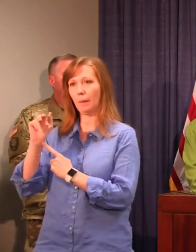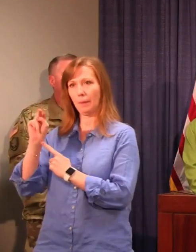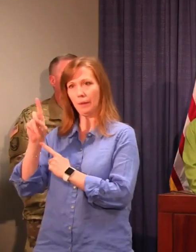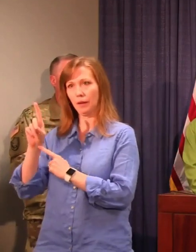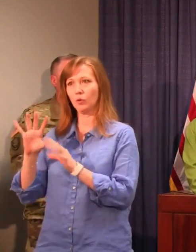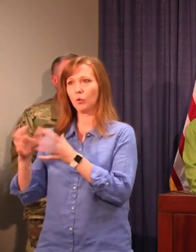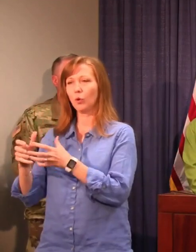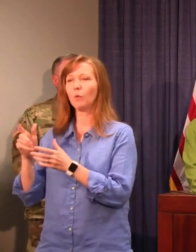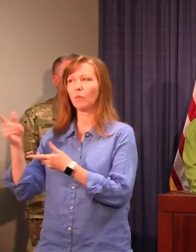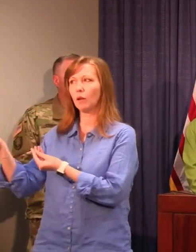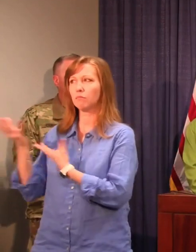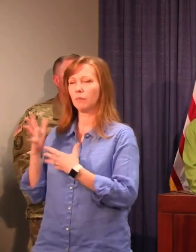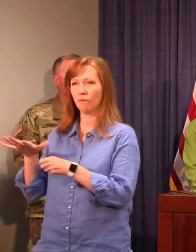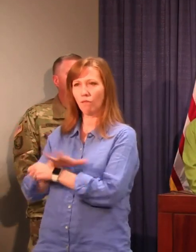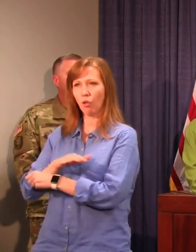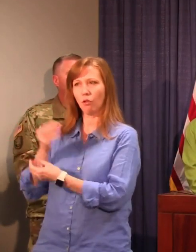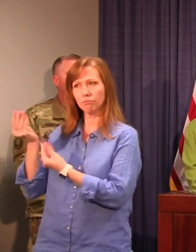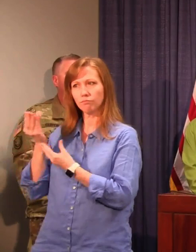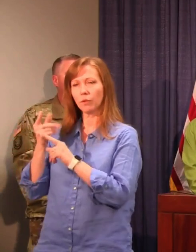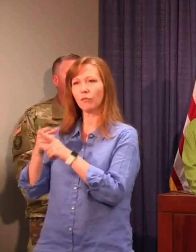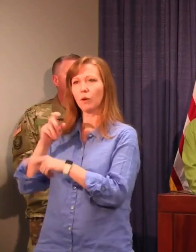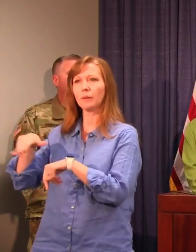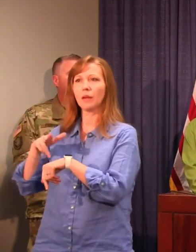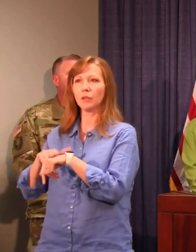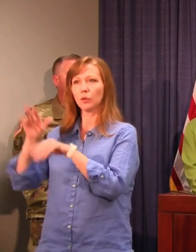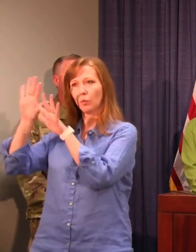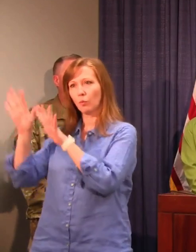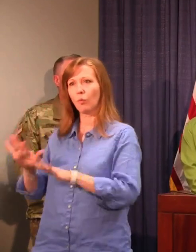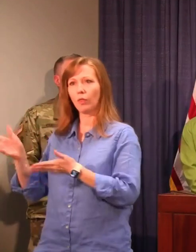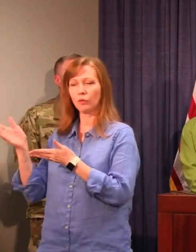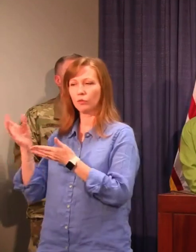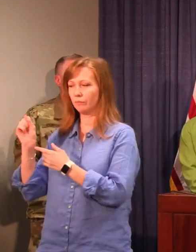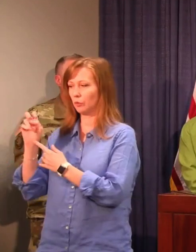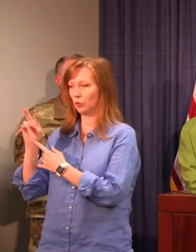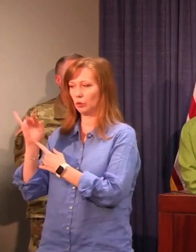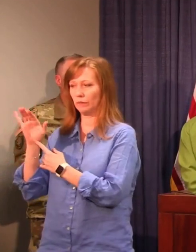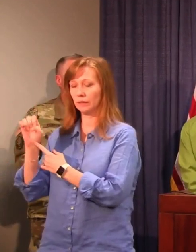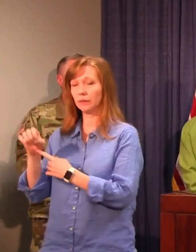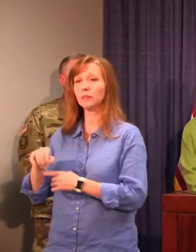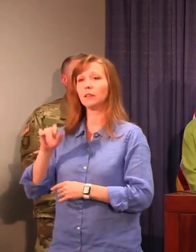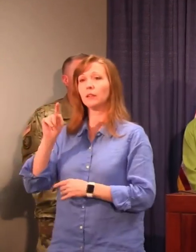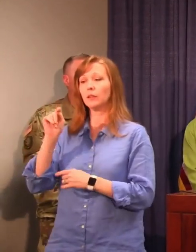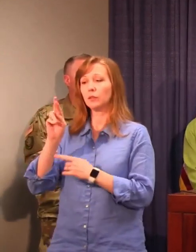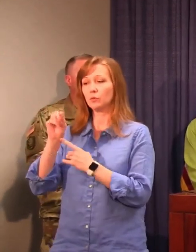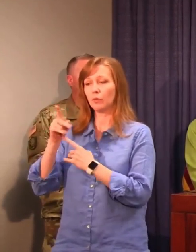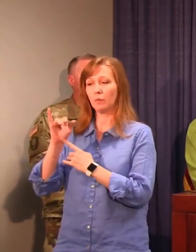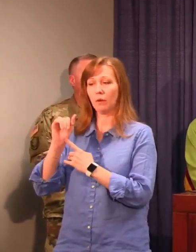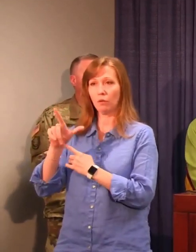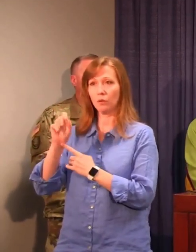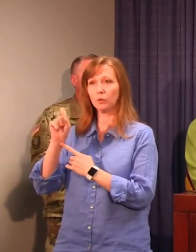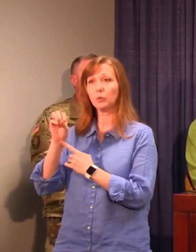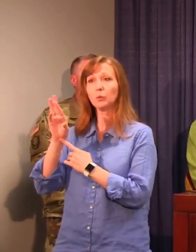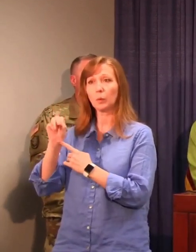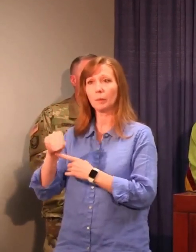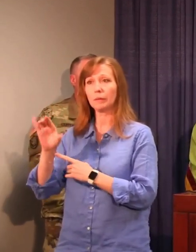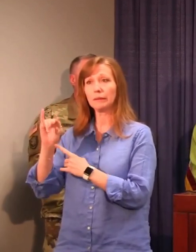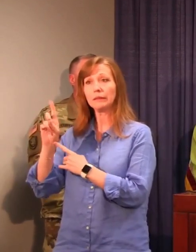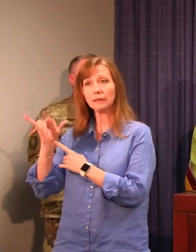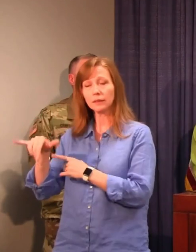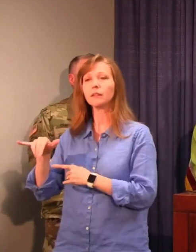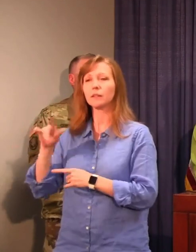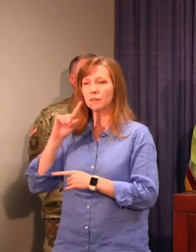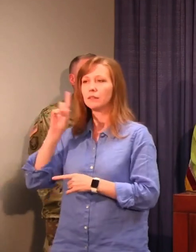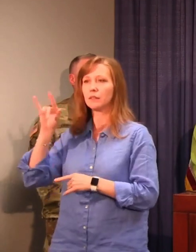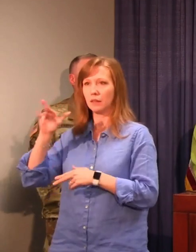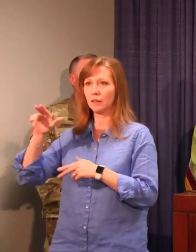Weather Service. Obviously, Tropical Storm Cindy made landfall in the very western end of our state, in fact, on the western side